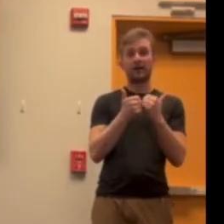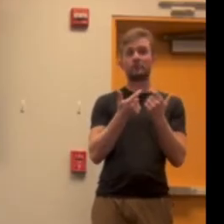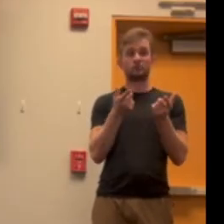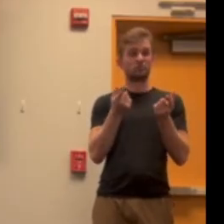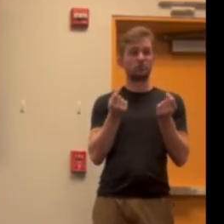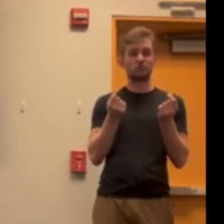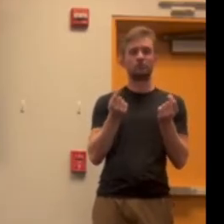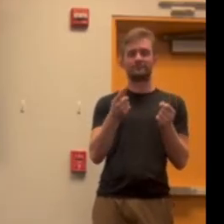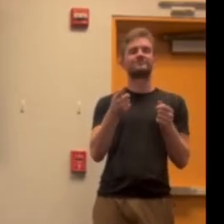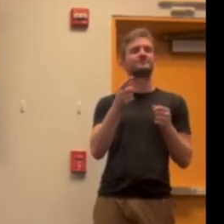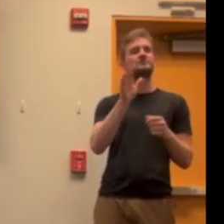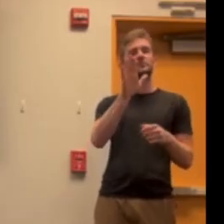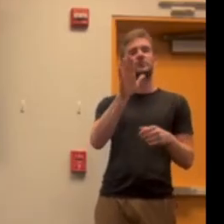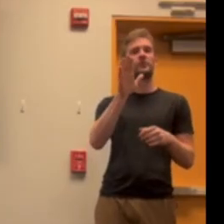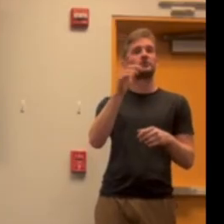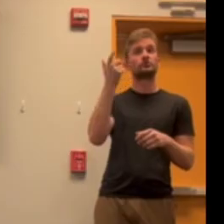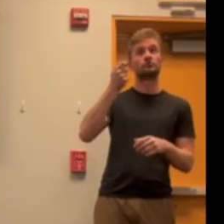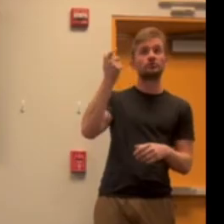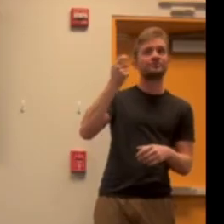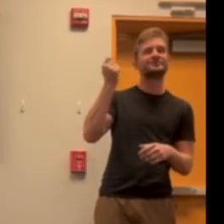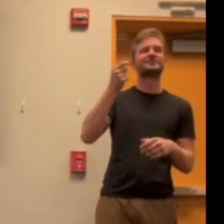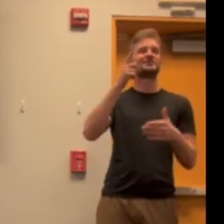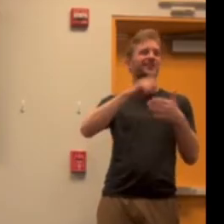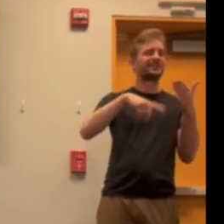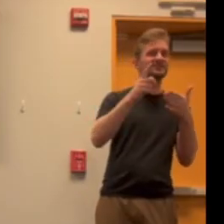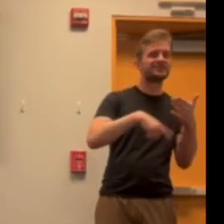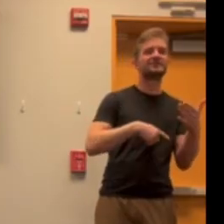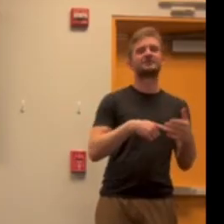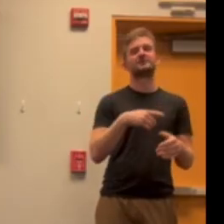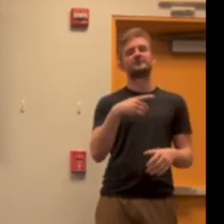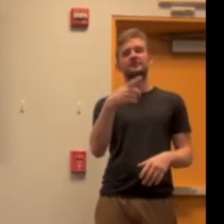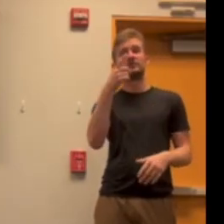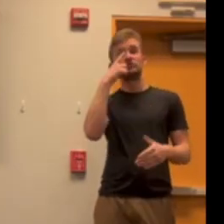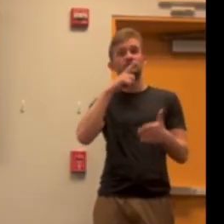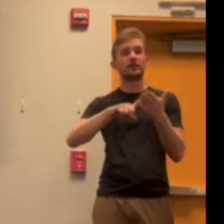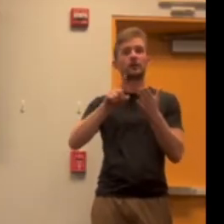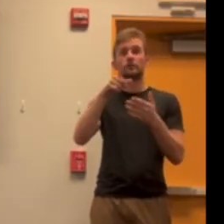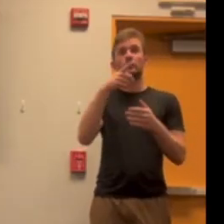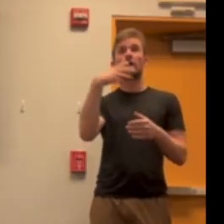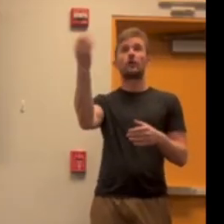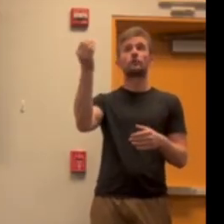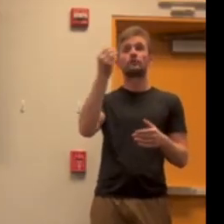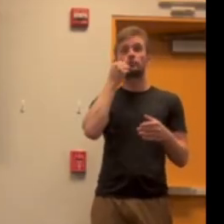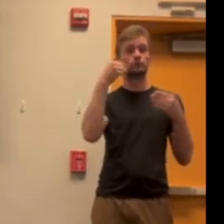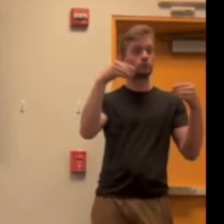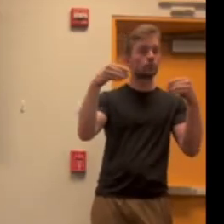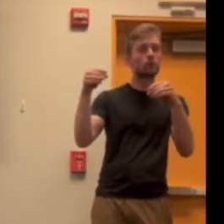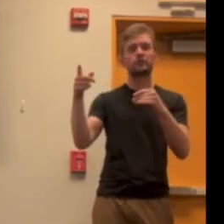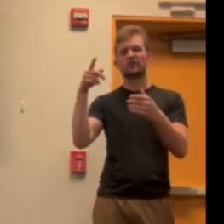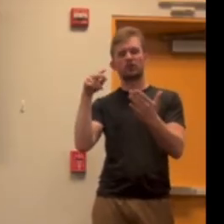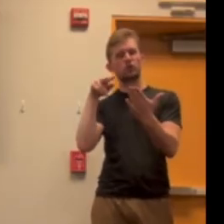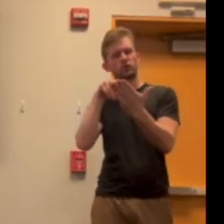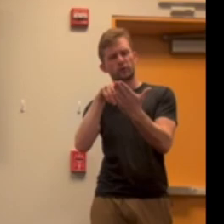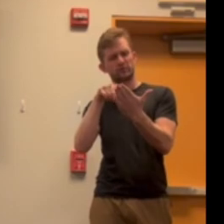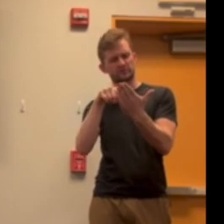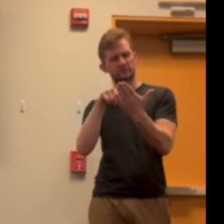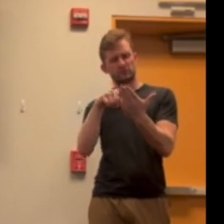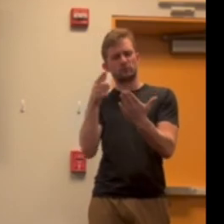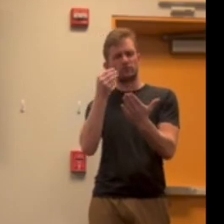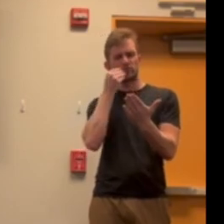check expiration dates on groceries too. It's a good idea. Don't overspend on groceries and then have to throw all of it out. That is one of the biggest wastes